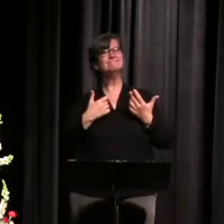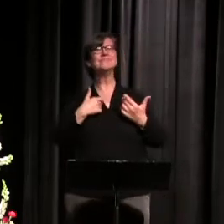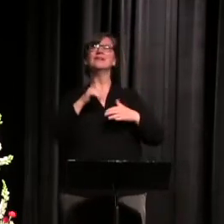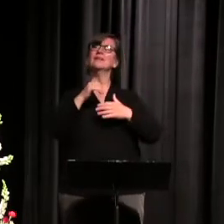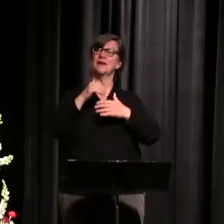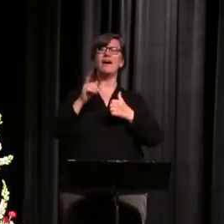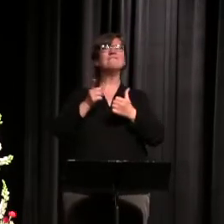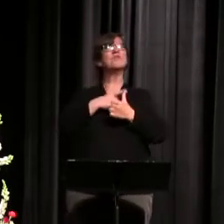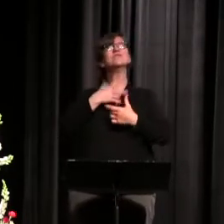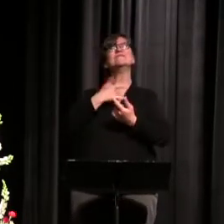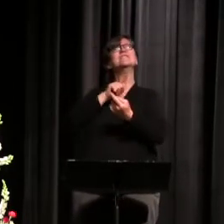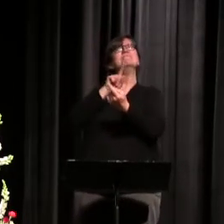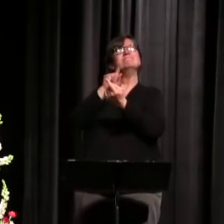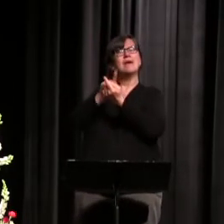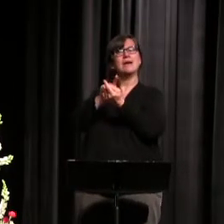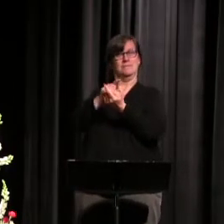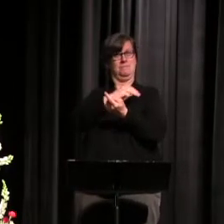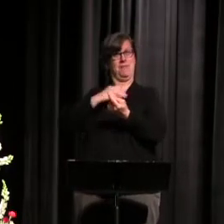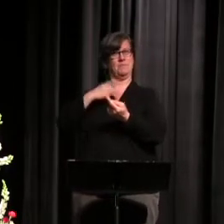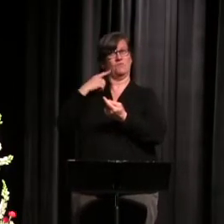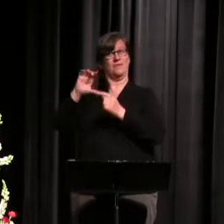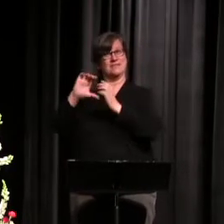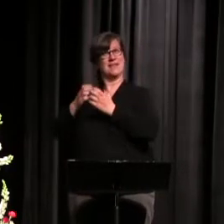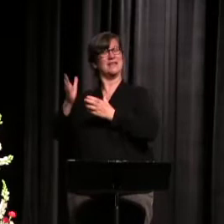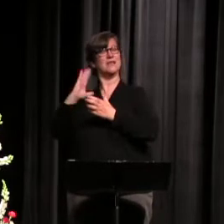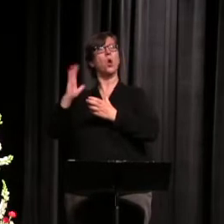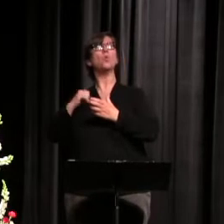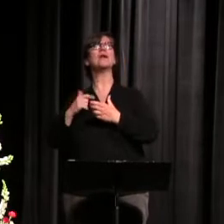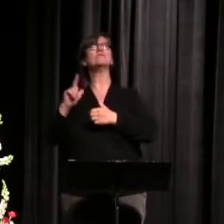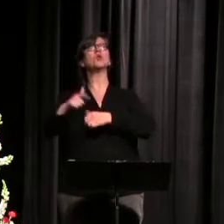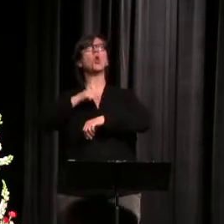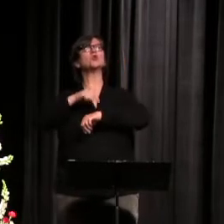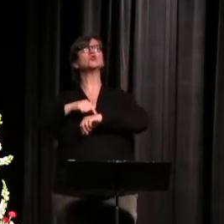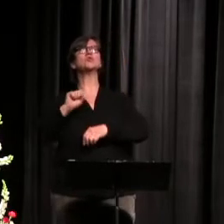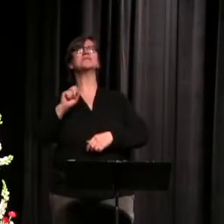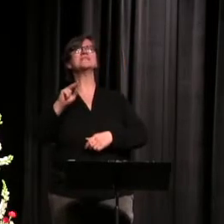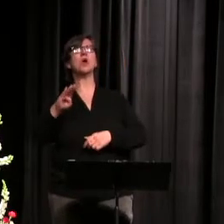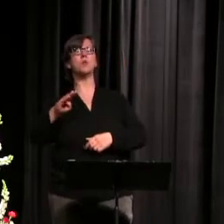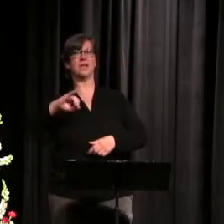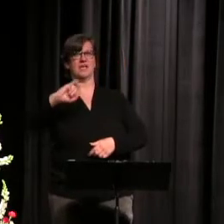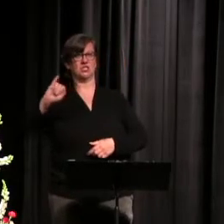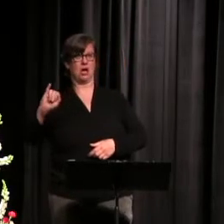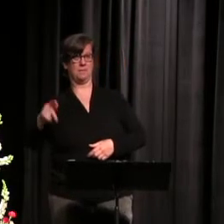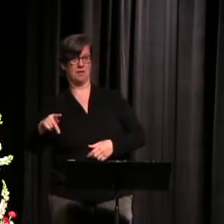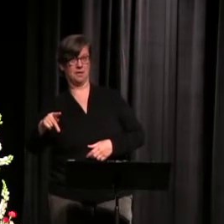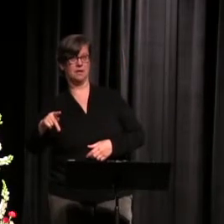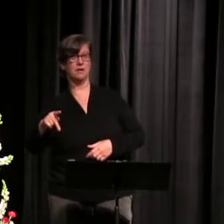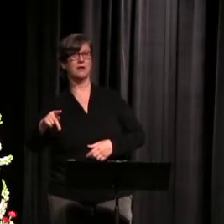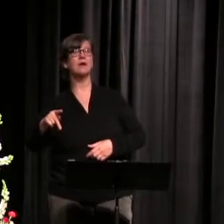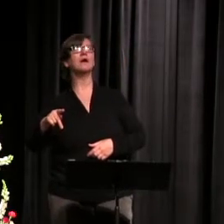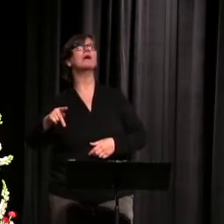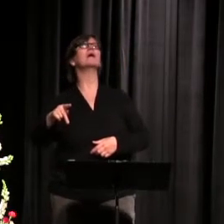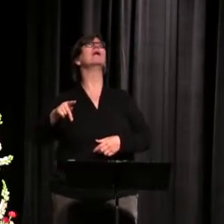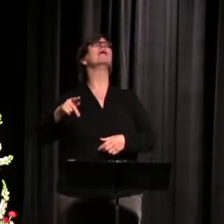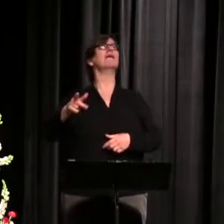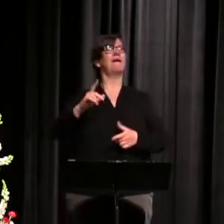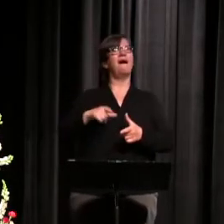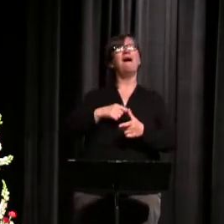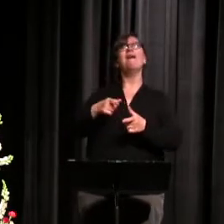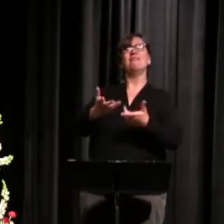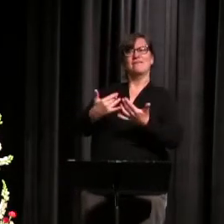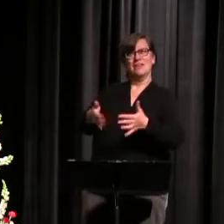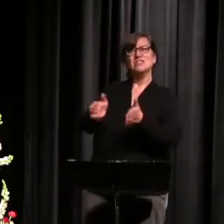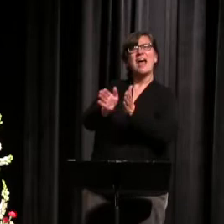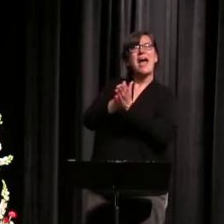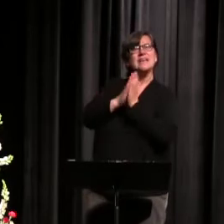was a long-term sub at JP. I was hired the following year as a special education teacher at the high school. I was asked to co-teach